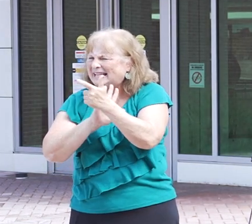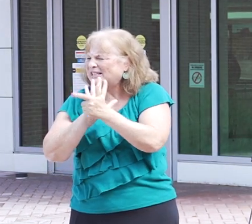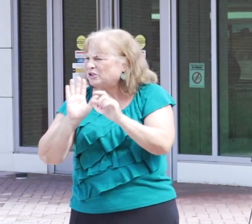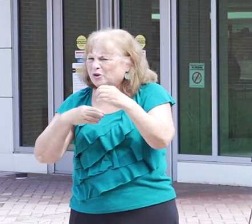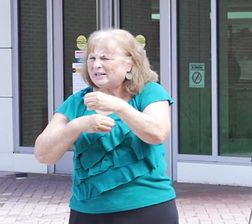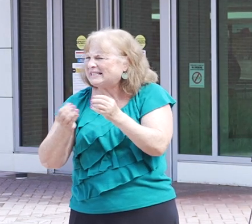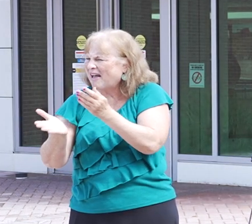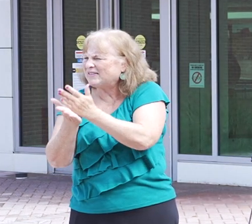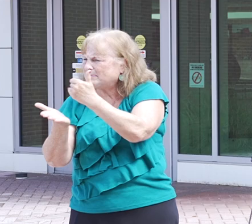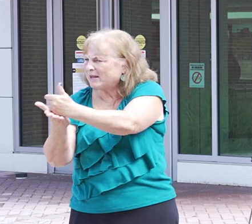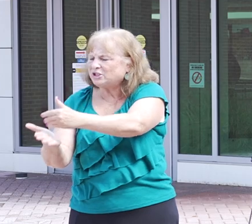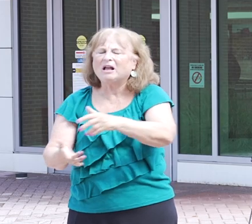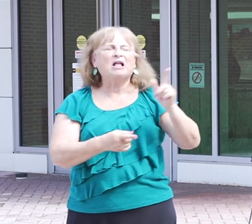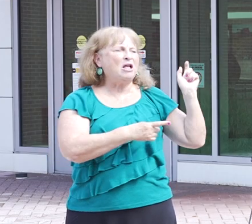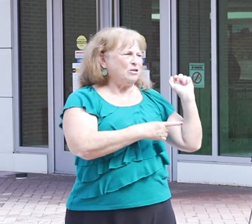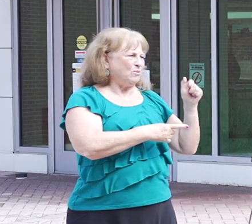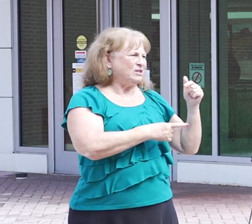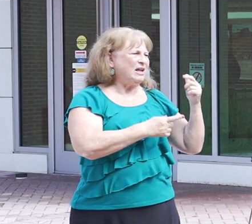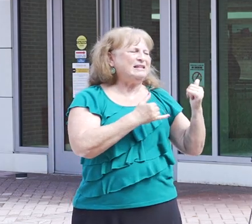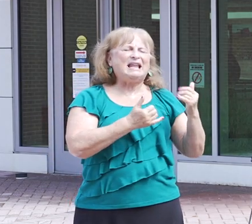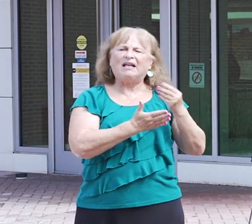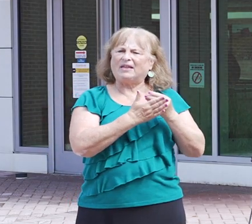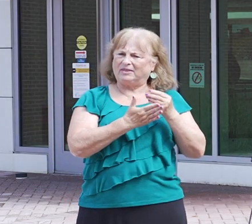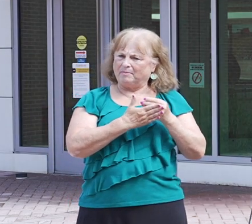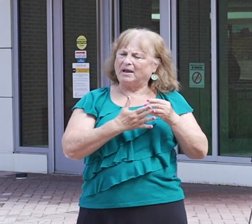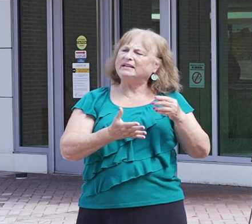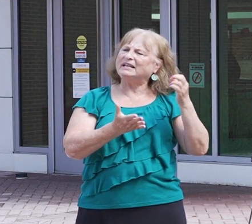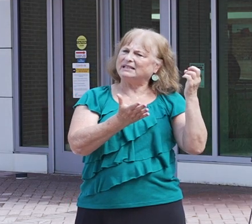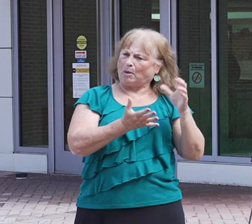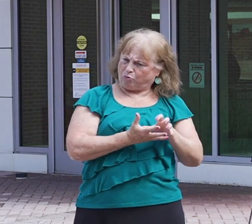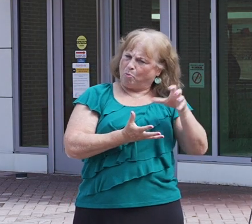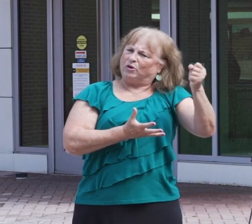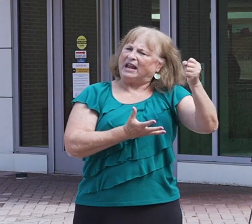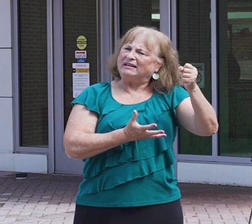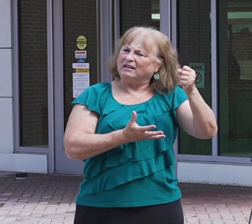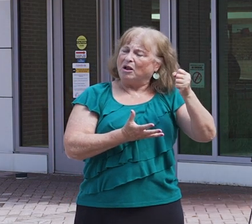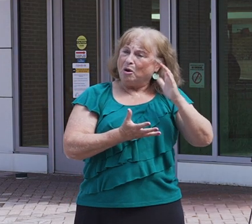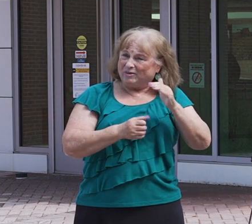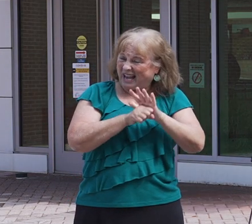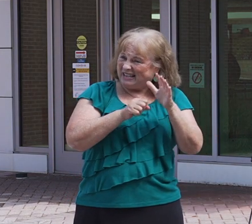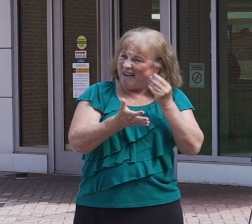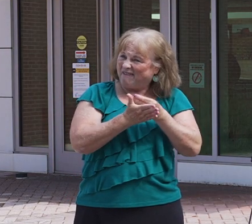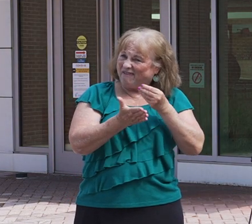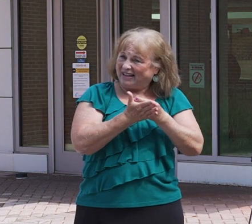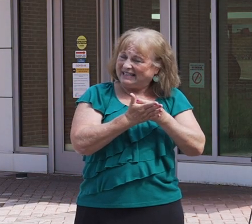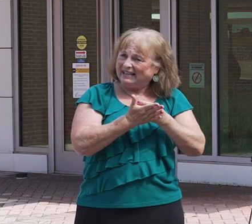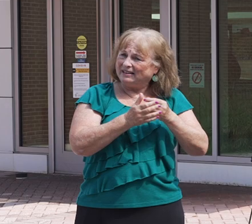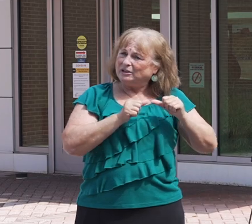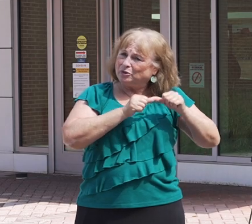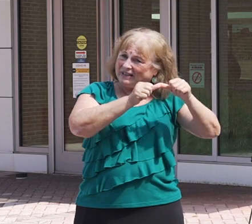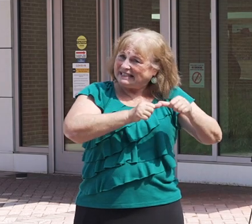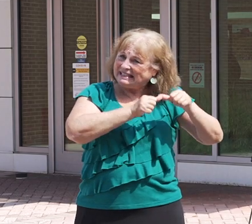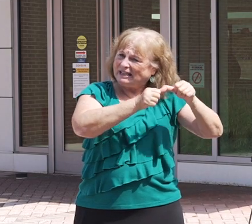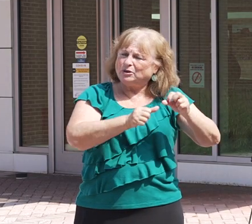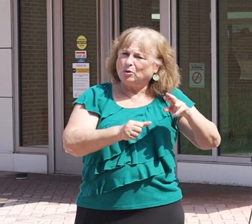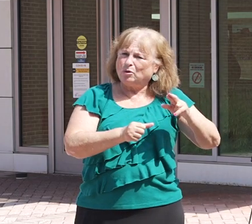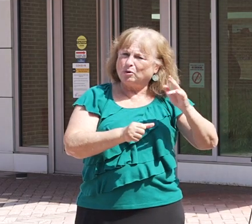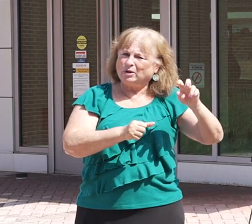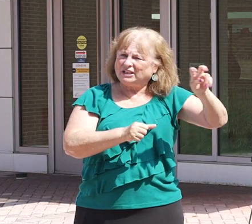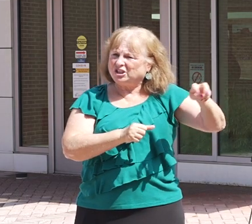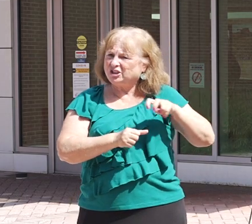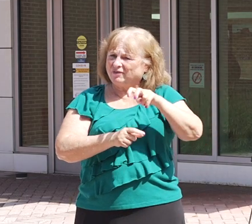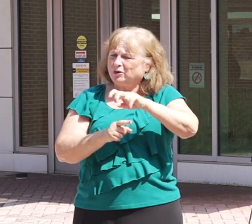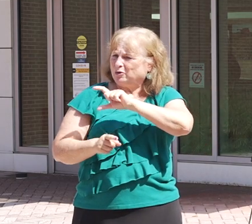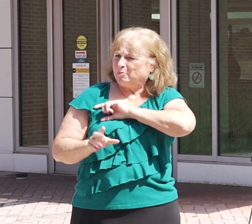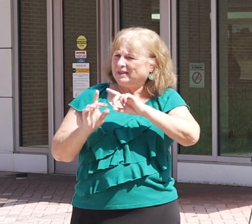office budgets? Okay, the question was, now that the money has been appropriated, will there be enough funding to keep it going, or will it be shifted